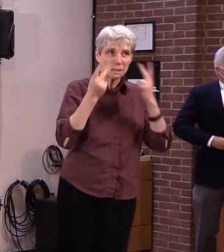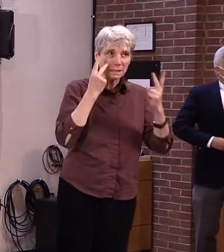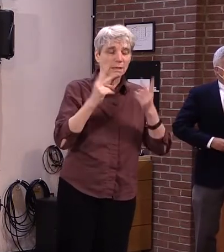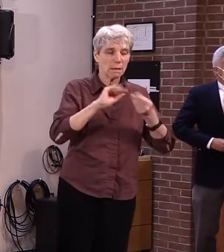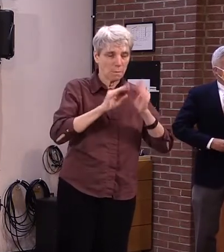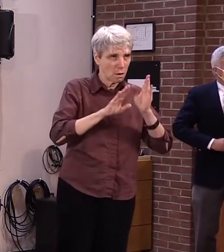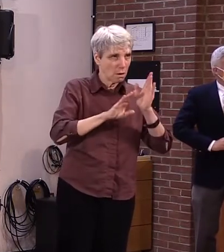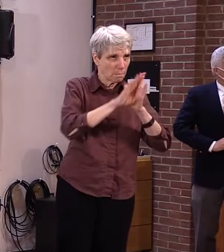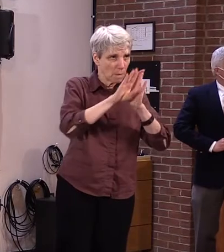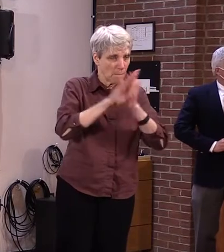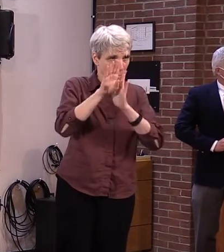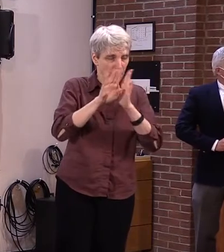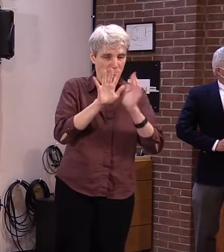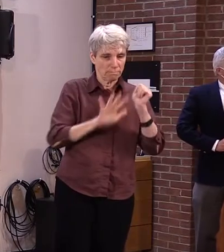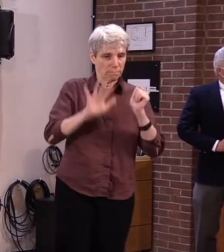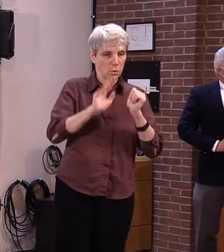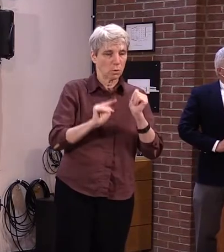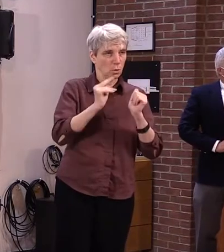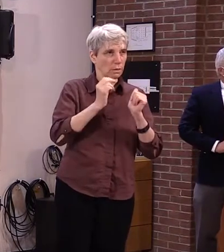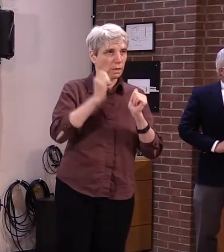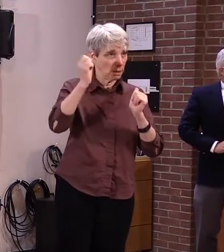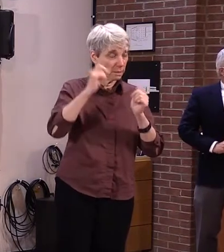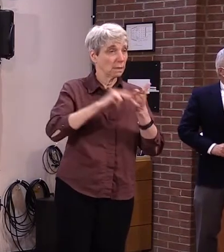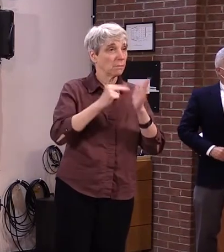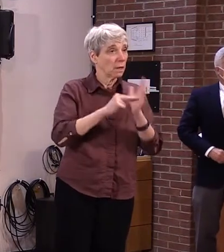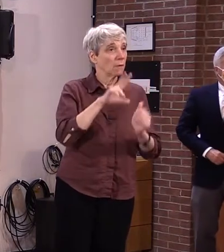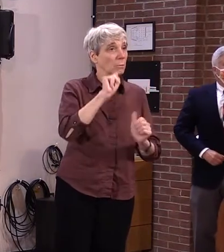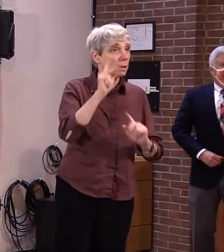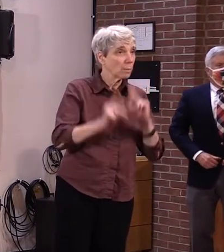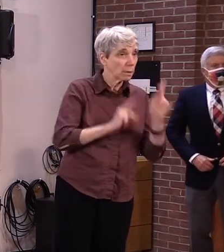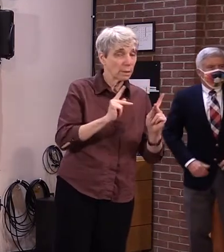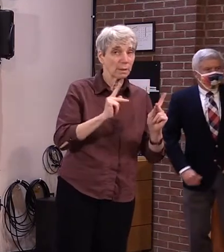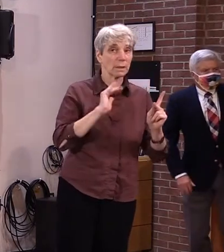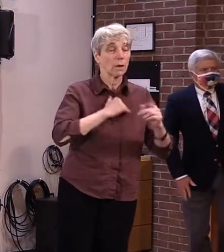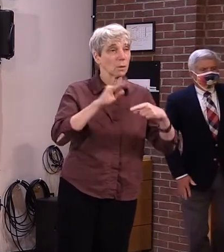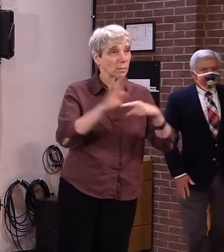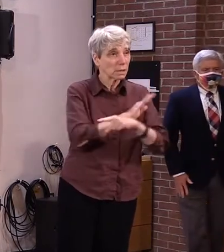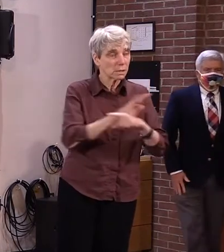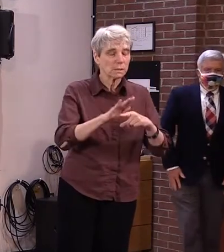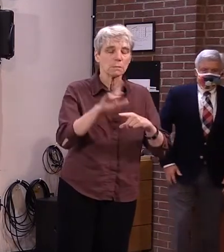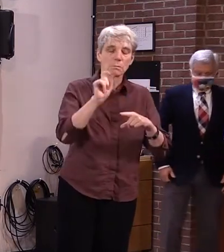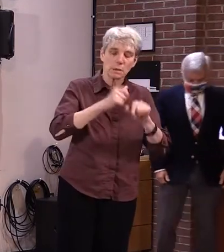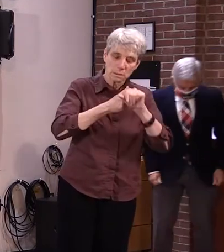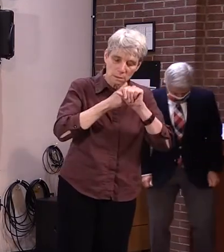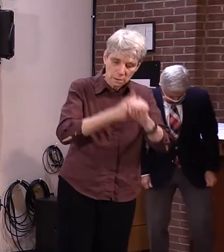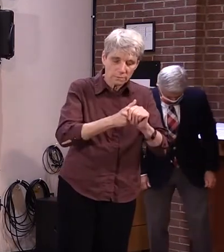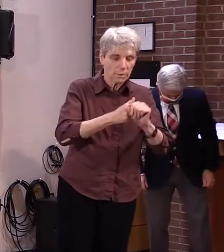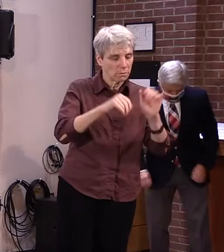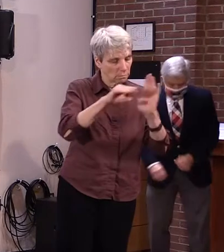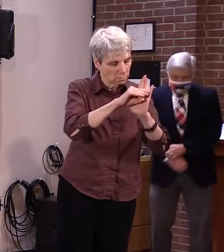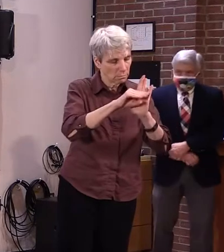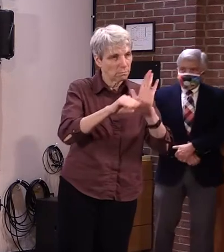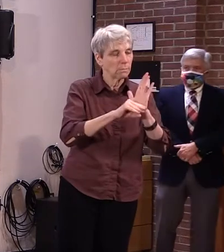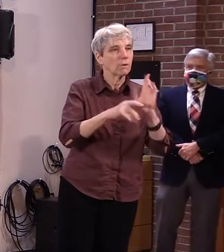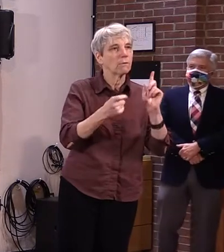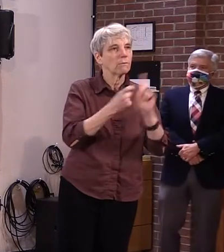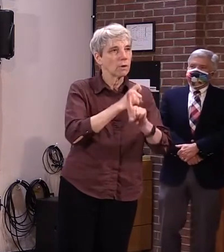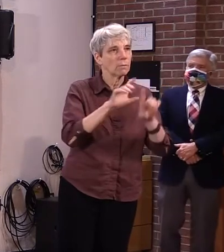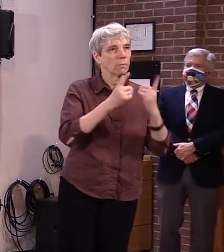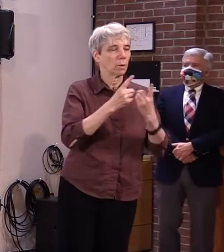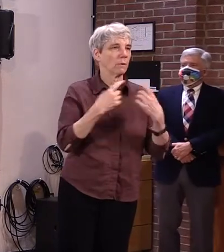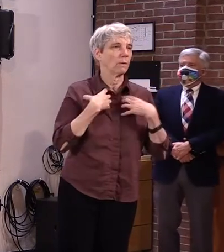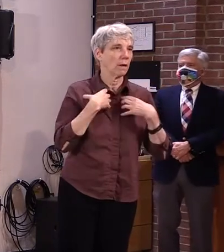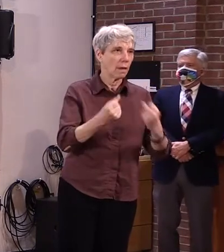it's critical Vermonters and our Vermont businesses follow the health department guidance. Wear masks, keep our